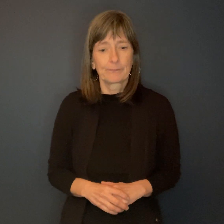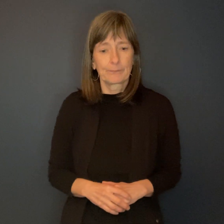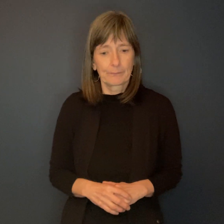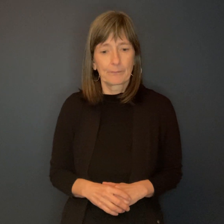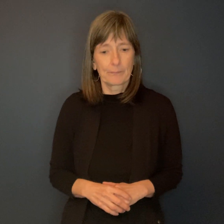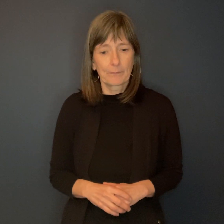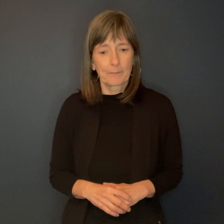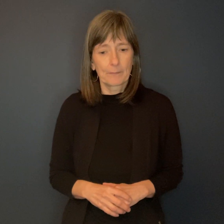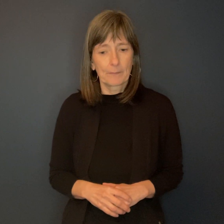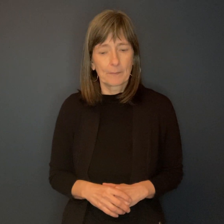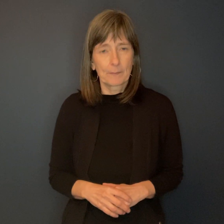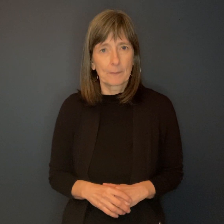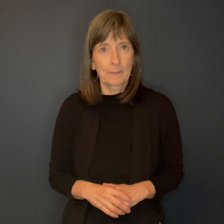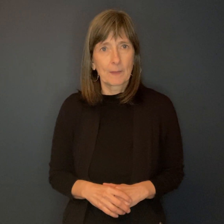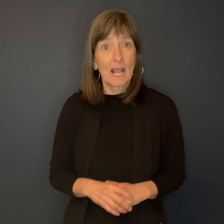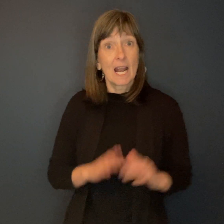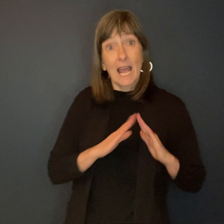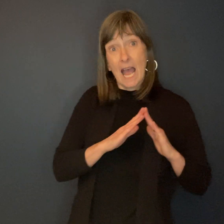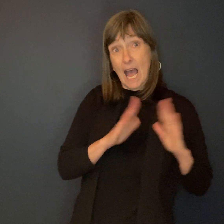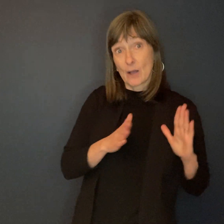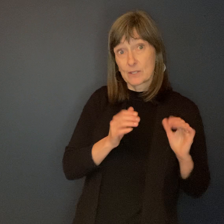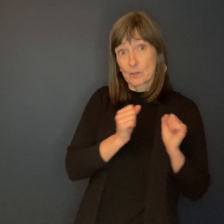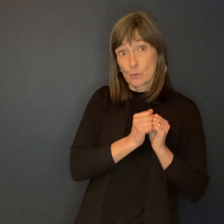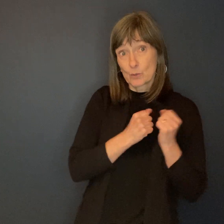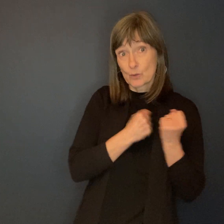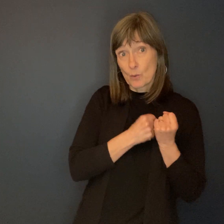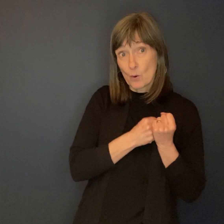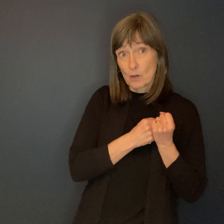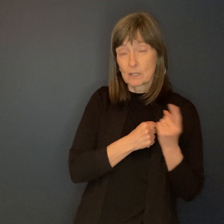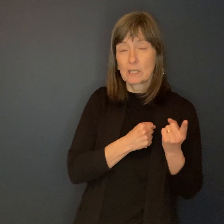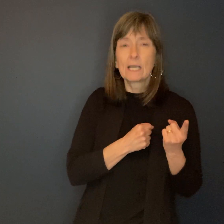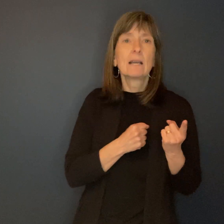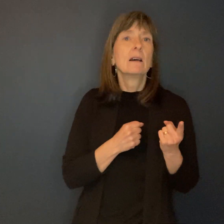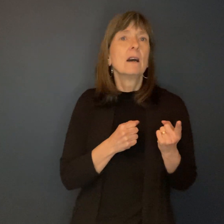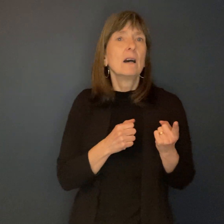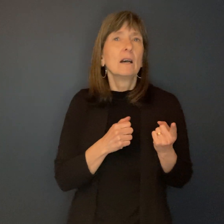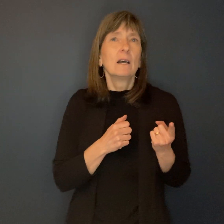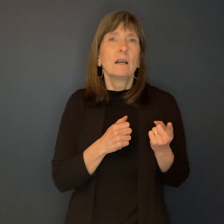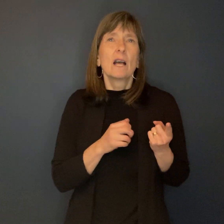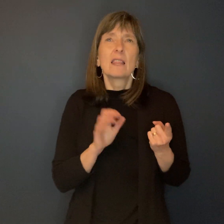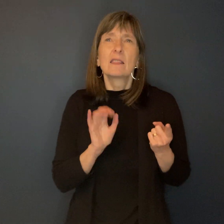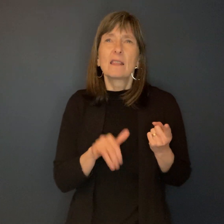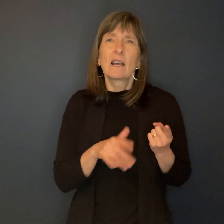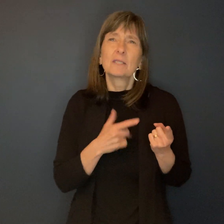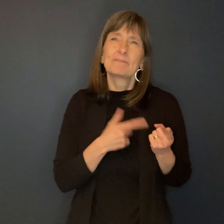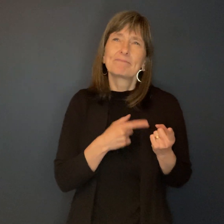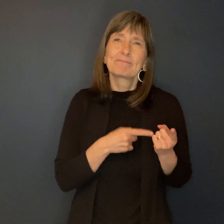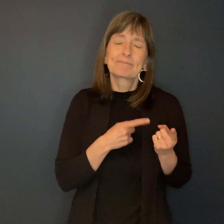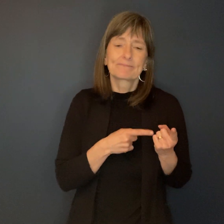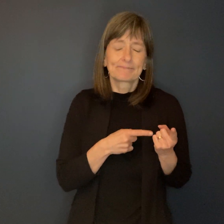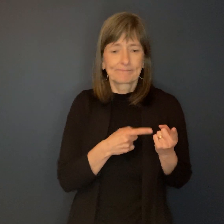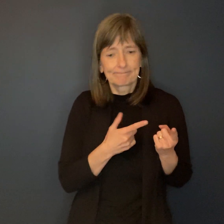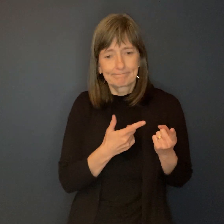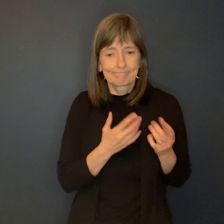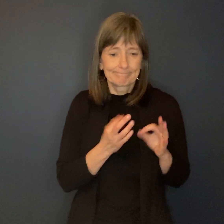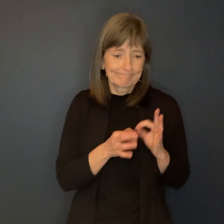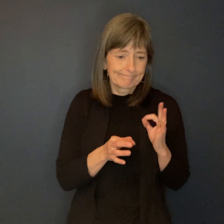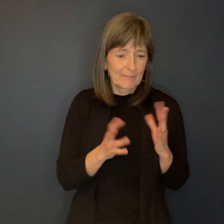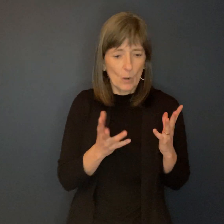And supported housing? Supportive housing just really just simply, well, it's not just simple, I